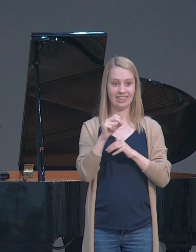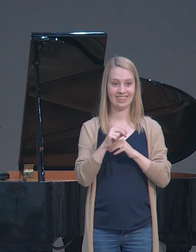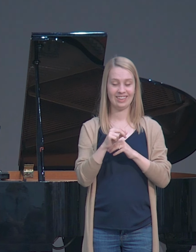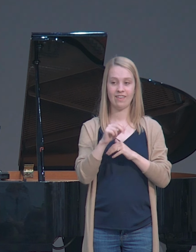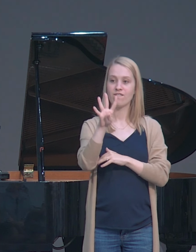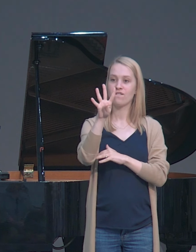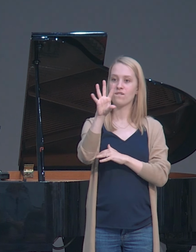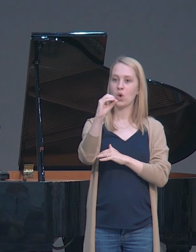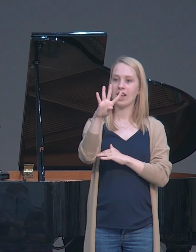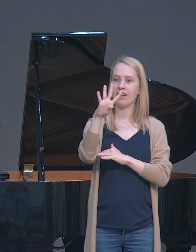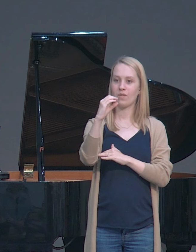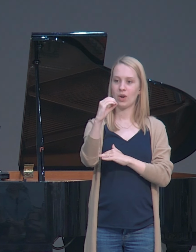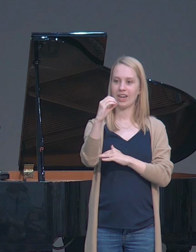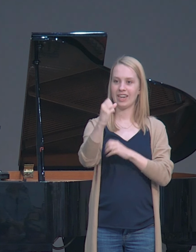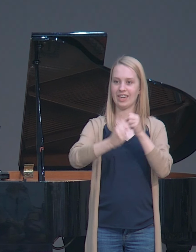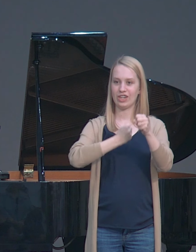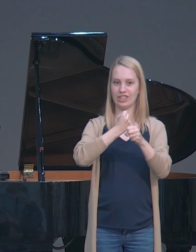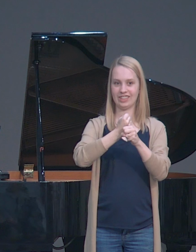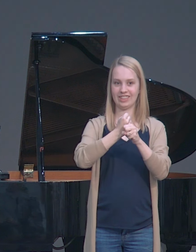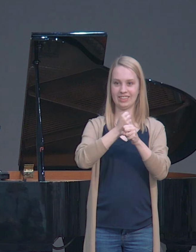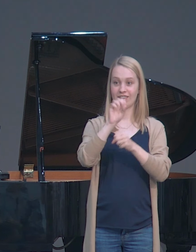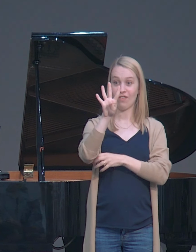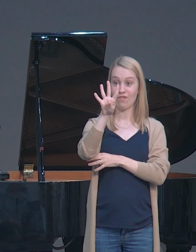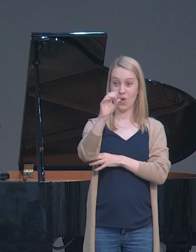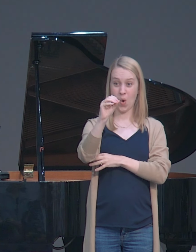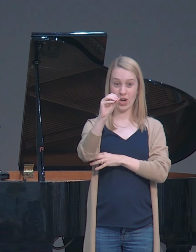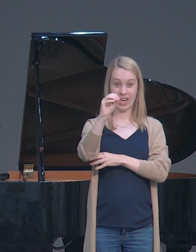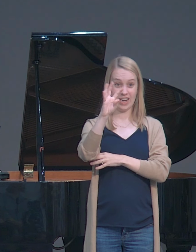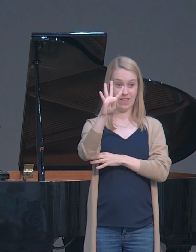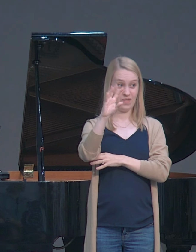40 years or less.